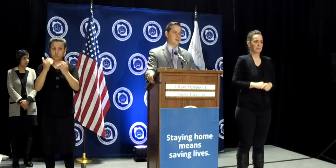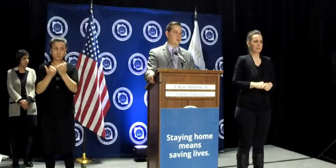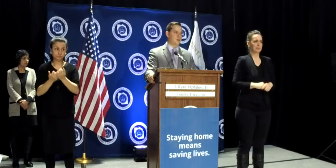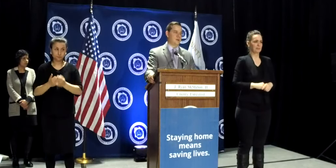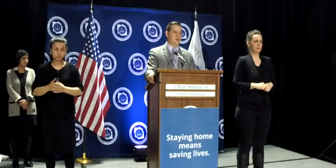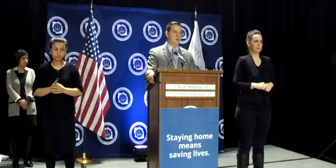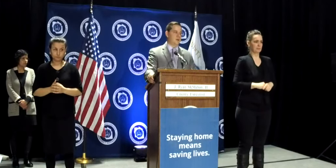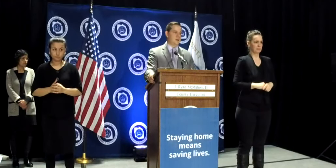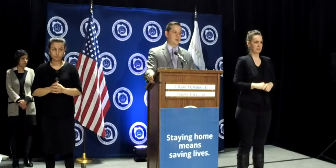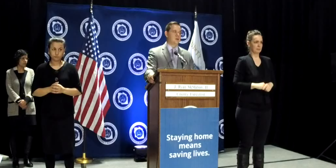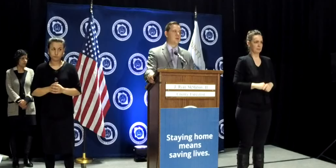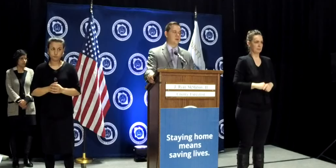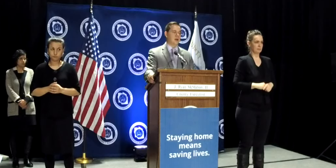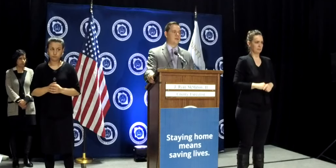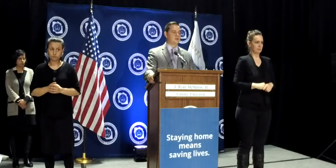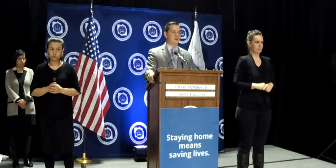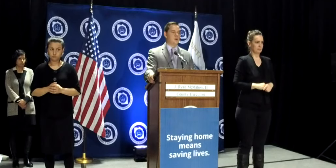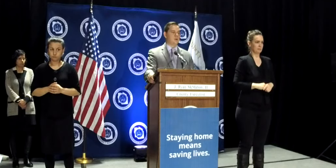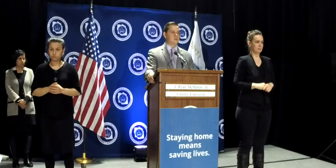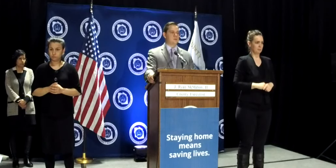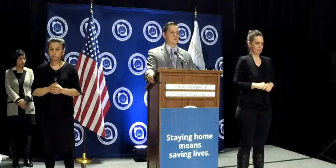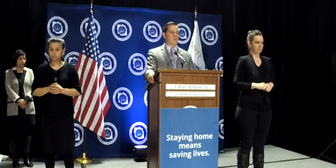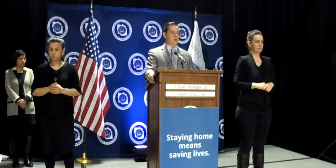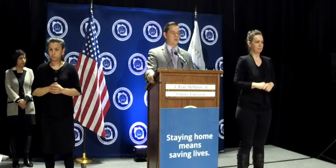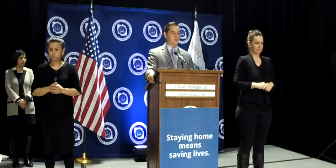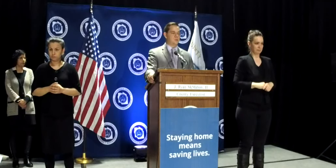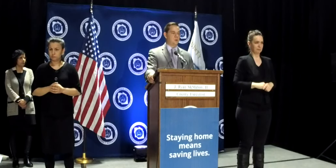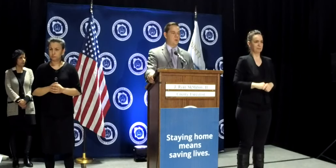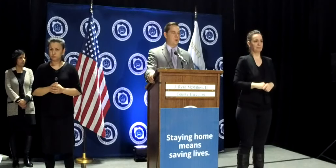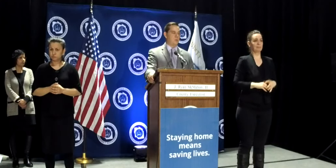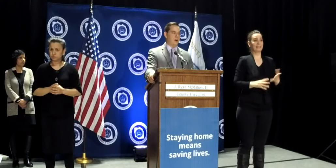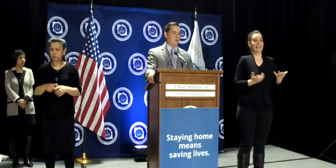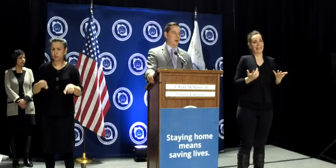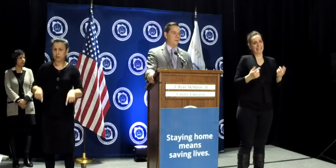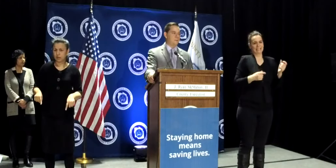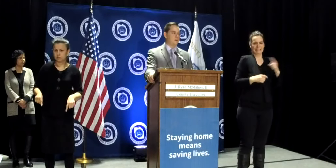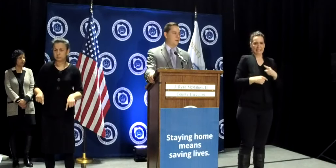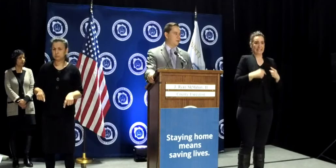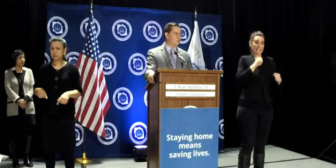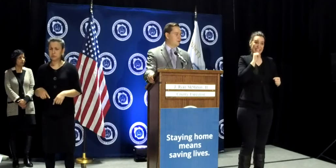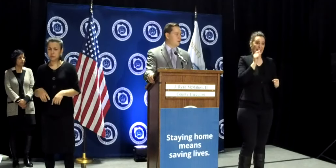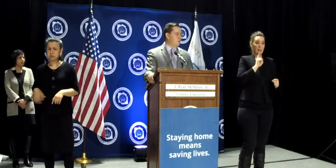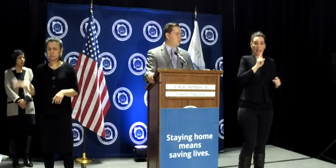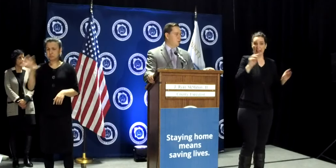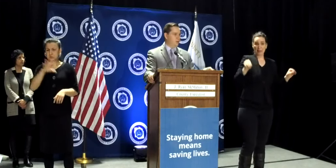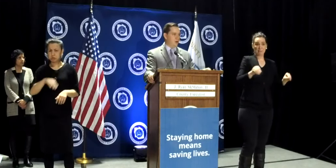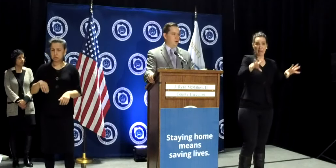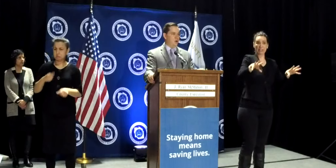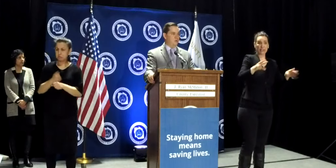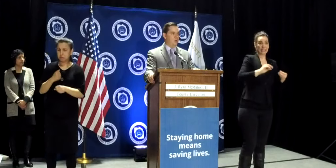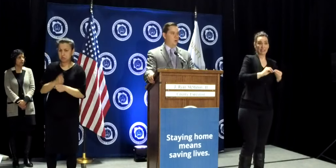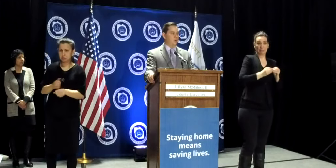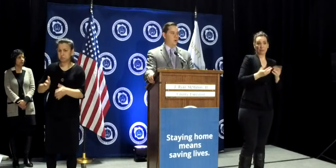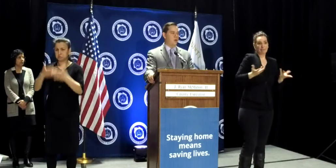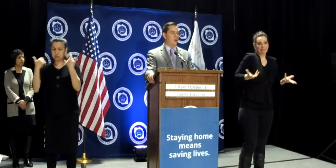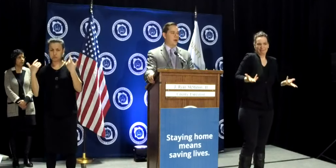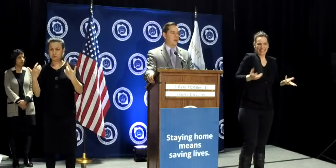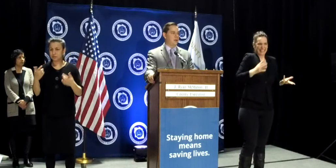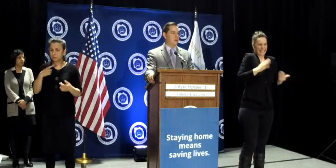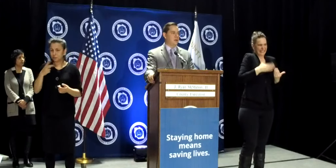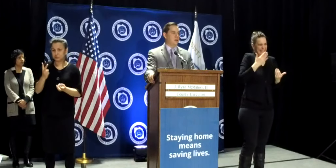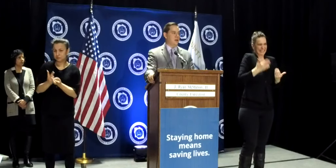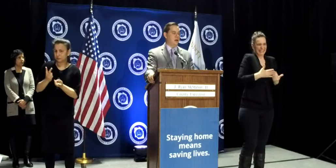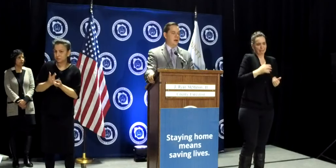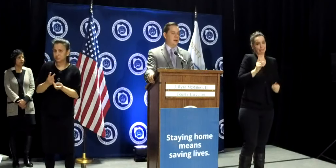a phasing in. I think so, because one of the things we don't know about yet is, say we get our curve going in the right